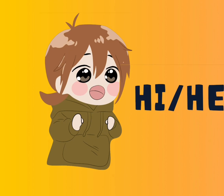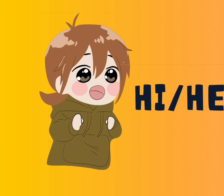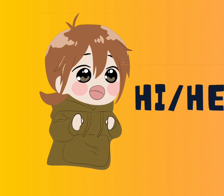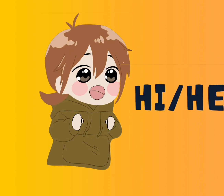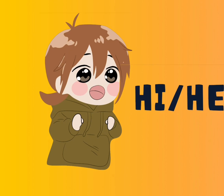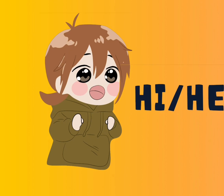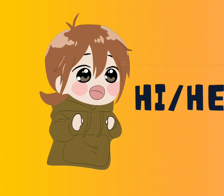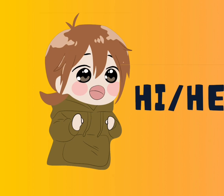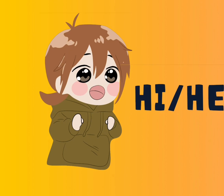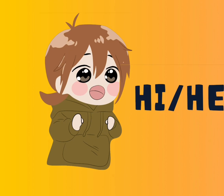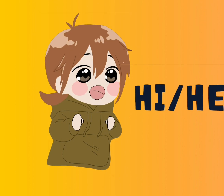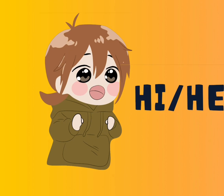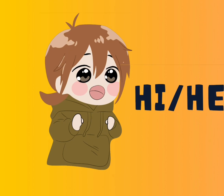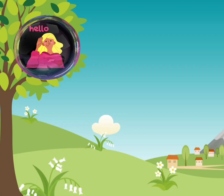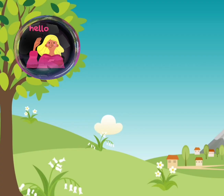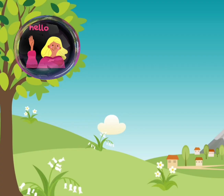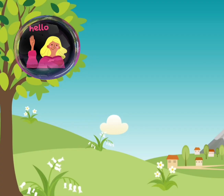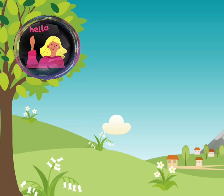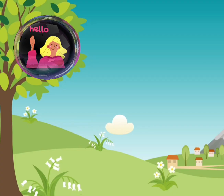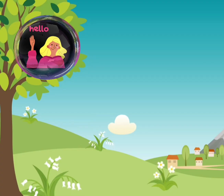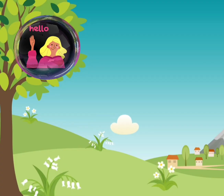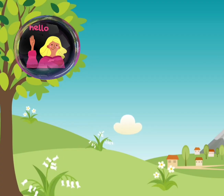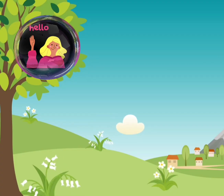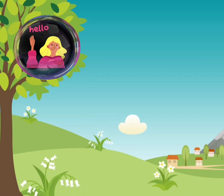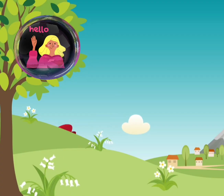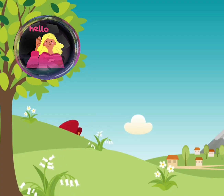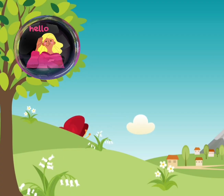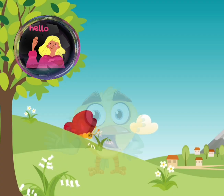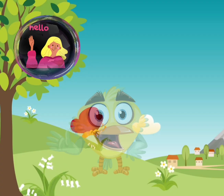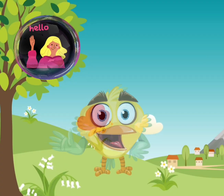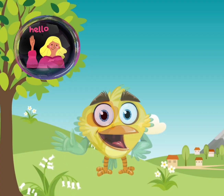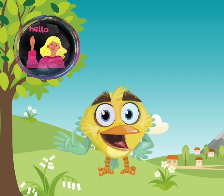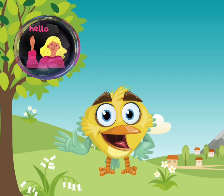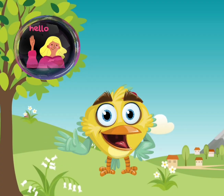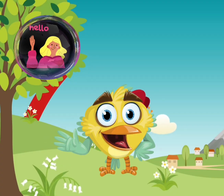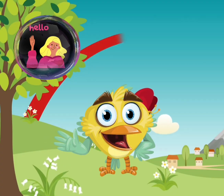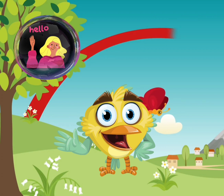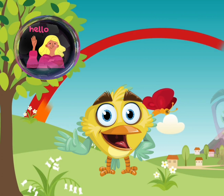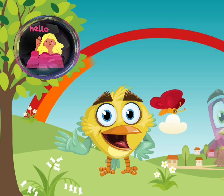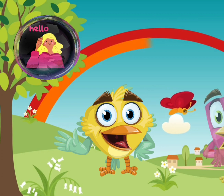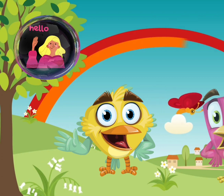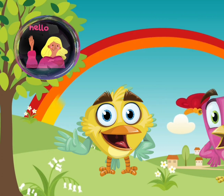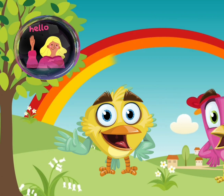To say hi and hello, we wave our hands like